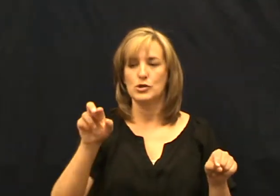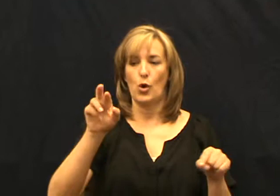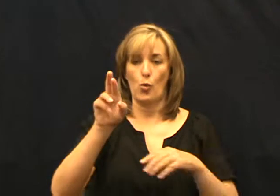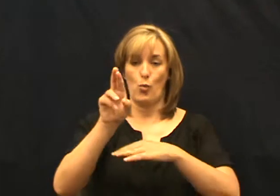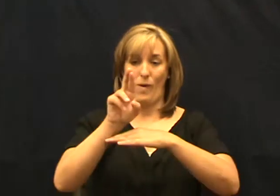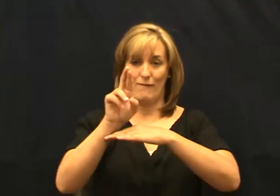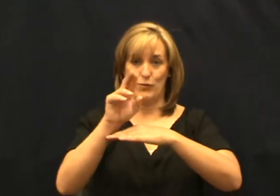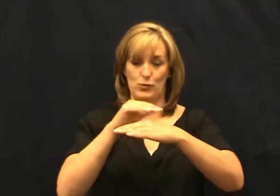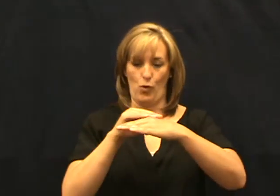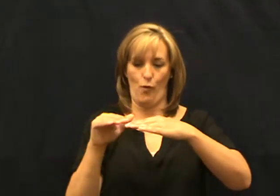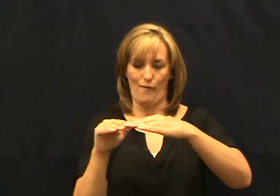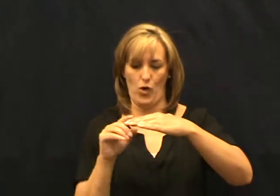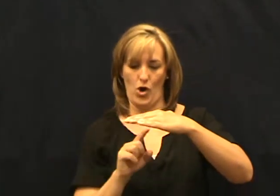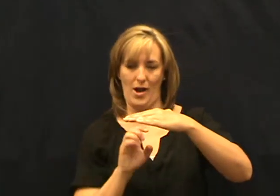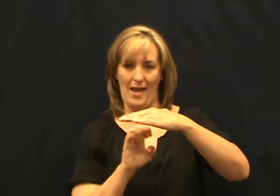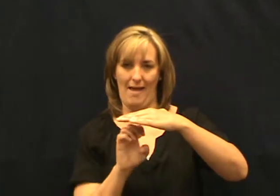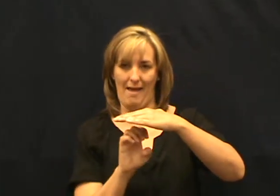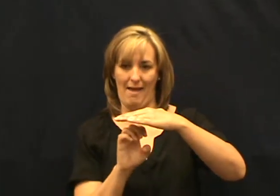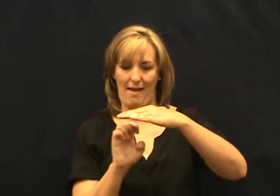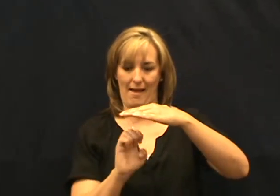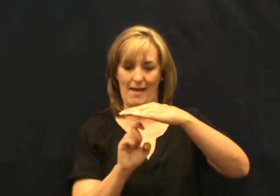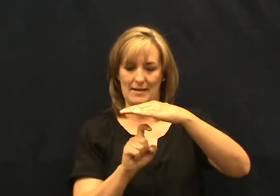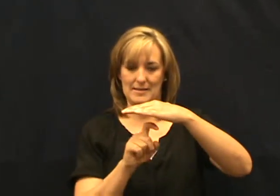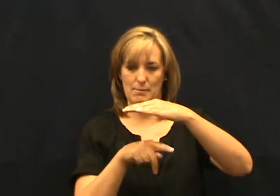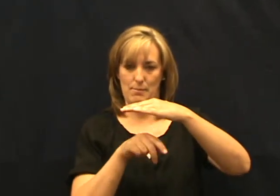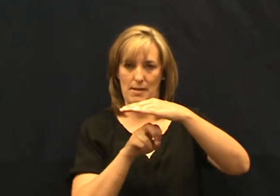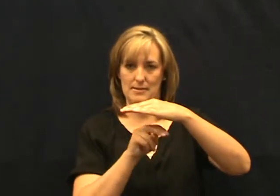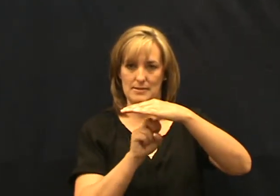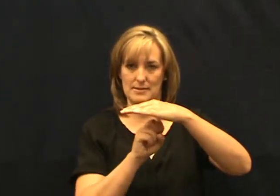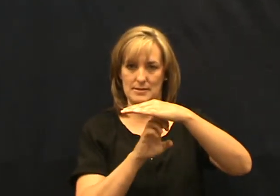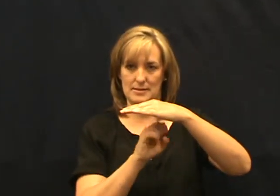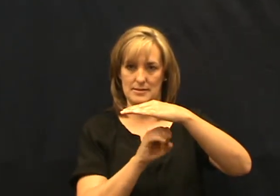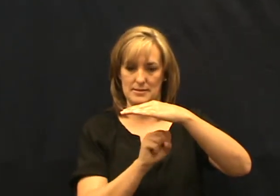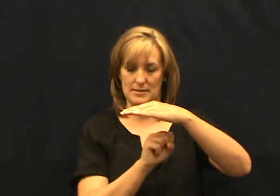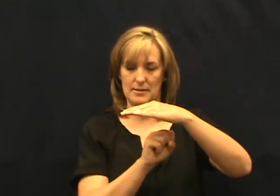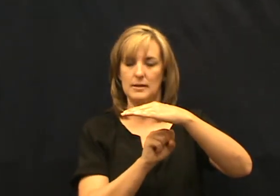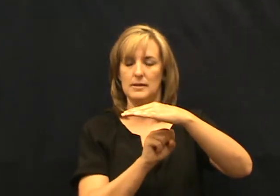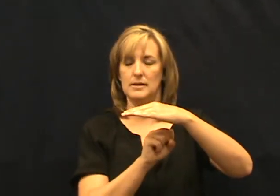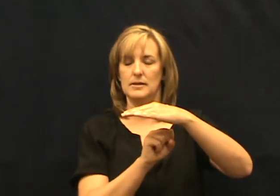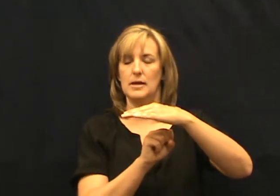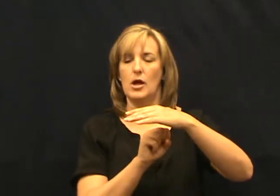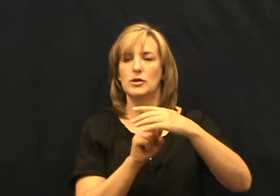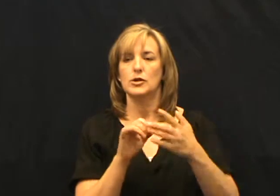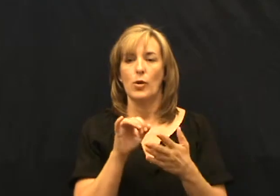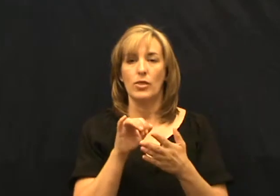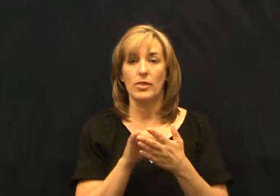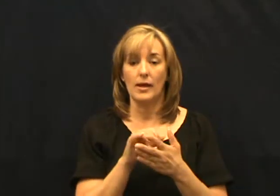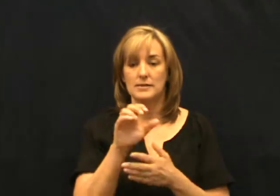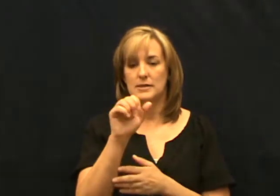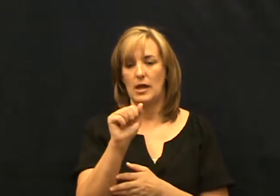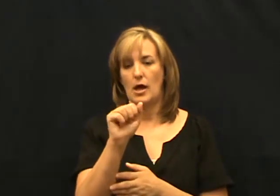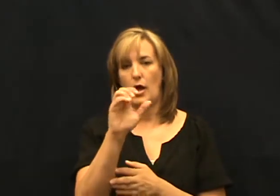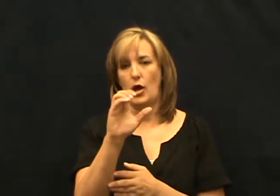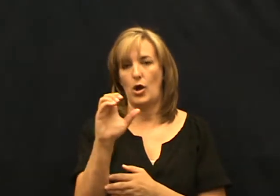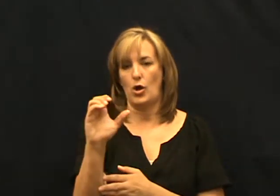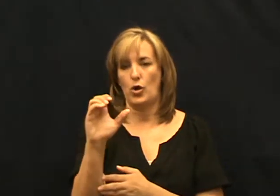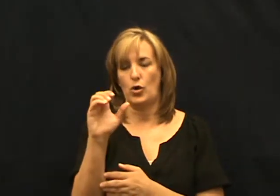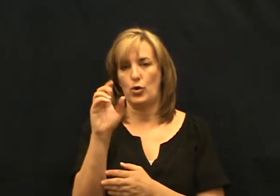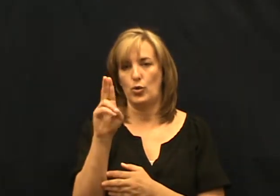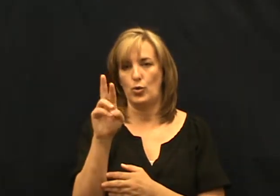normally we're presenting these statements on the accrual basis, which means we record revenues when they're earned and we record